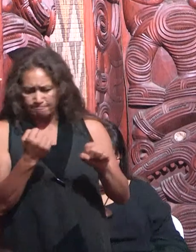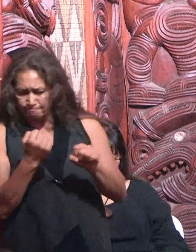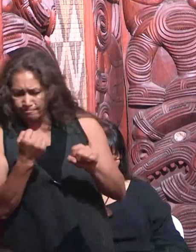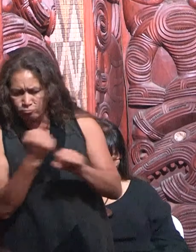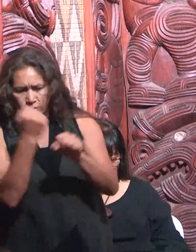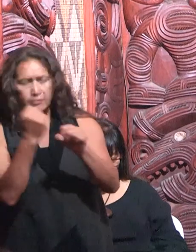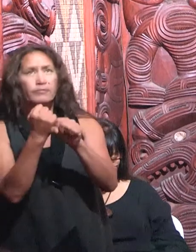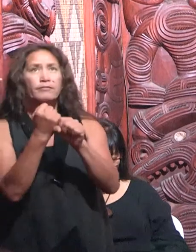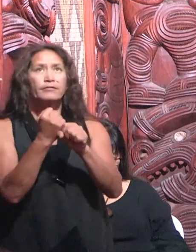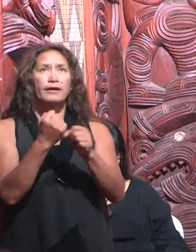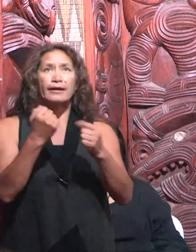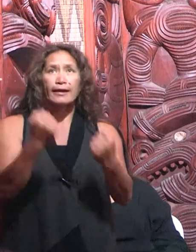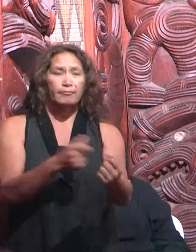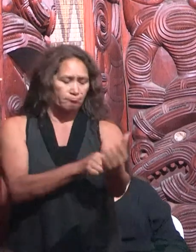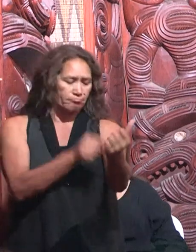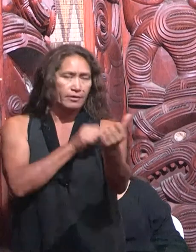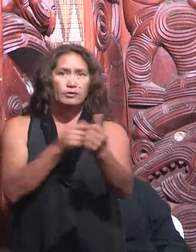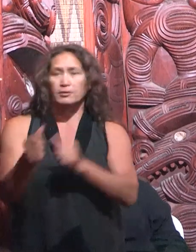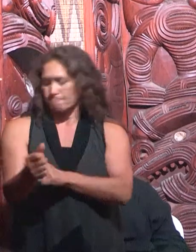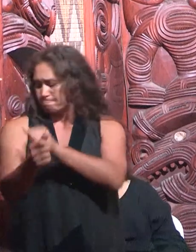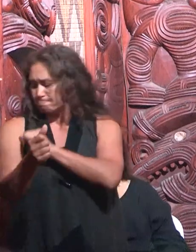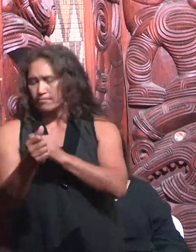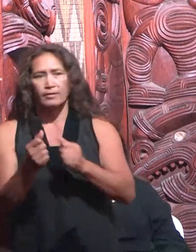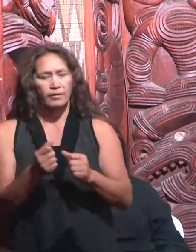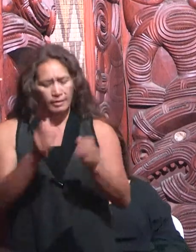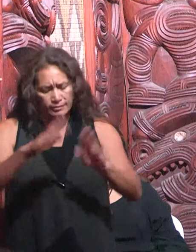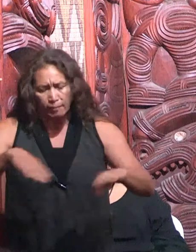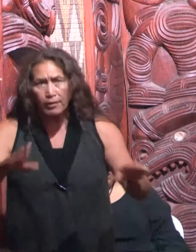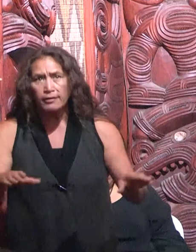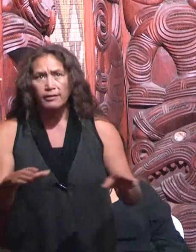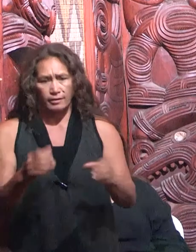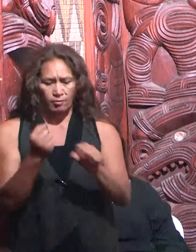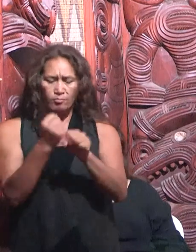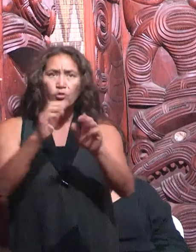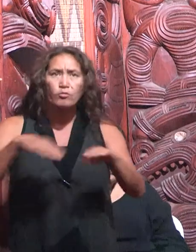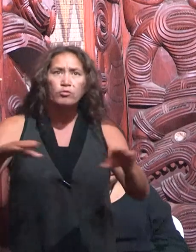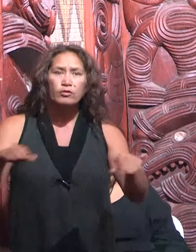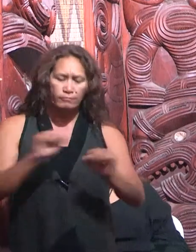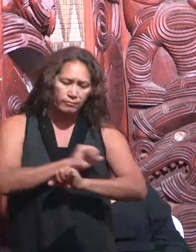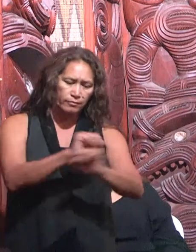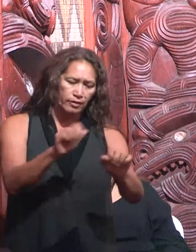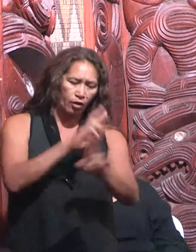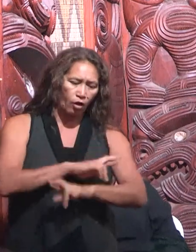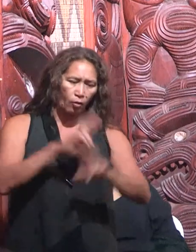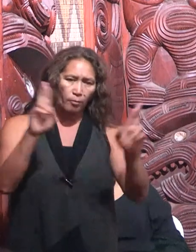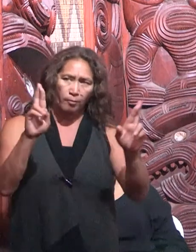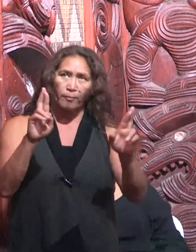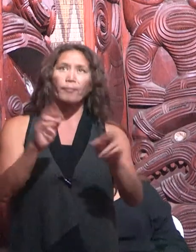vitality of youth and children, tamariki e mokopuna, and for the hope they bring. God of